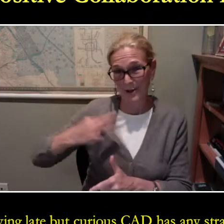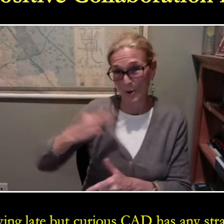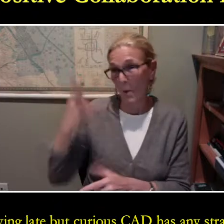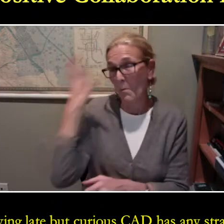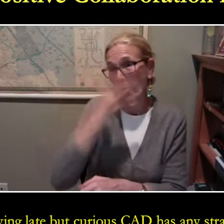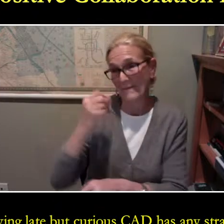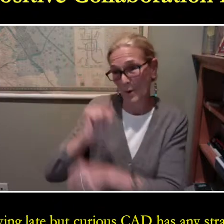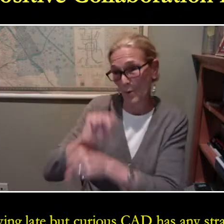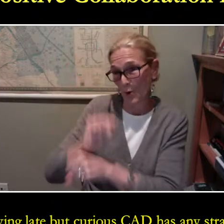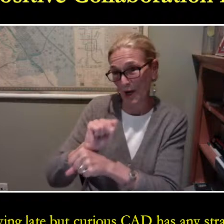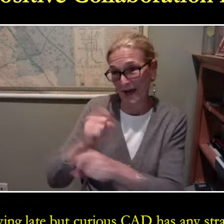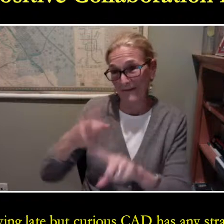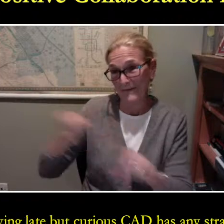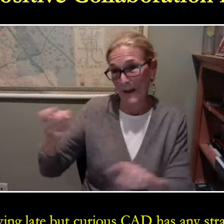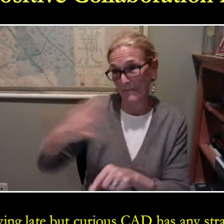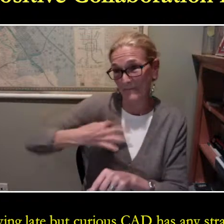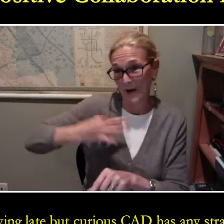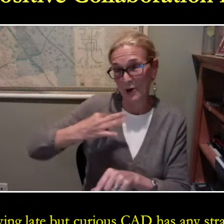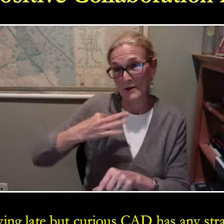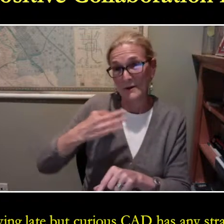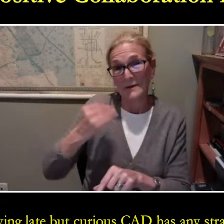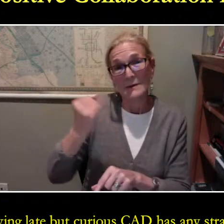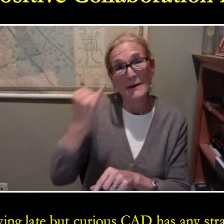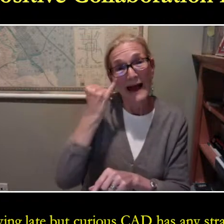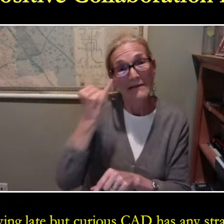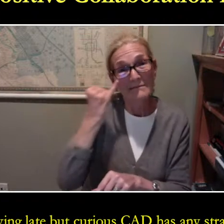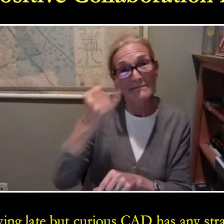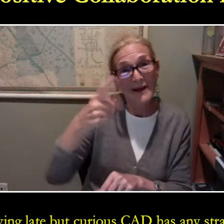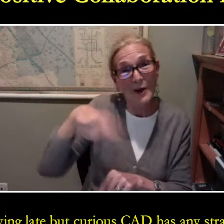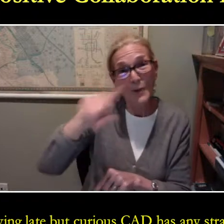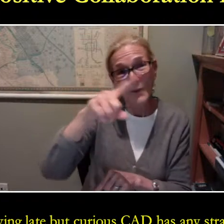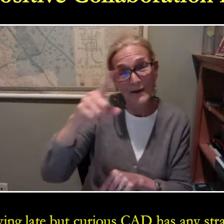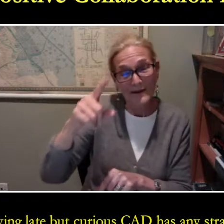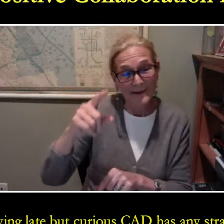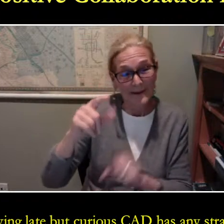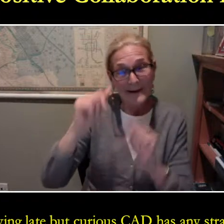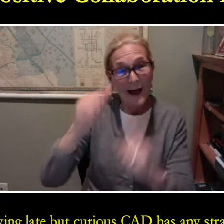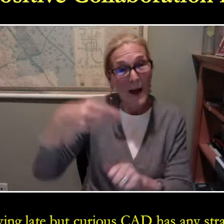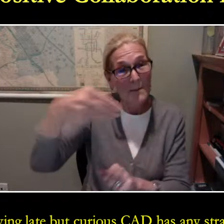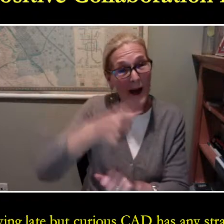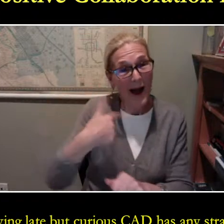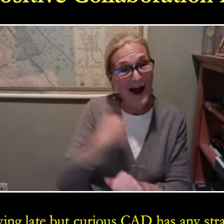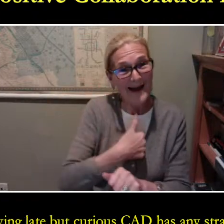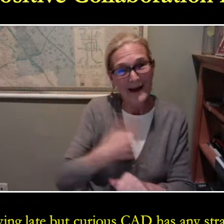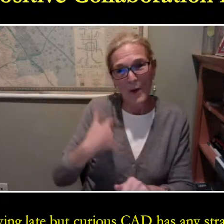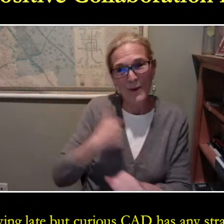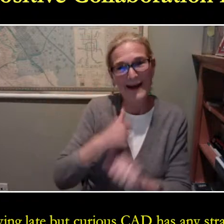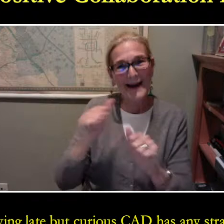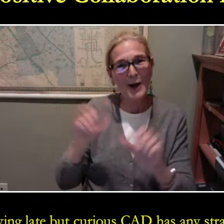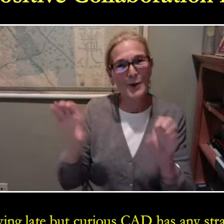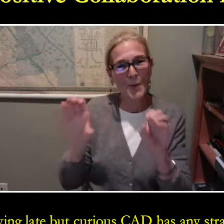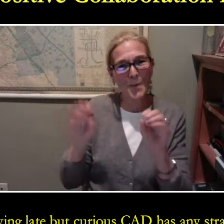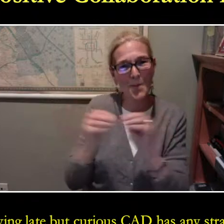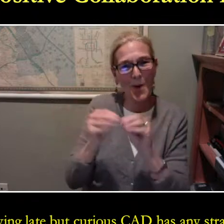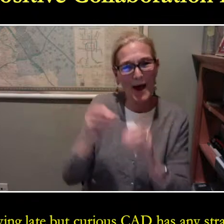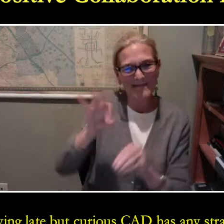Everything that you see the California Association for the Deaf doing, all the beautiful work, is all volunteer work.